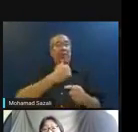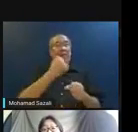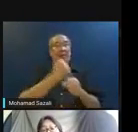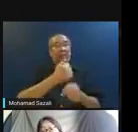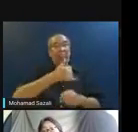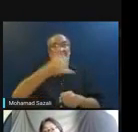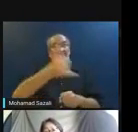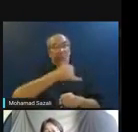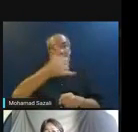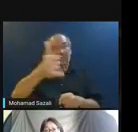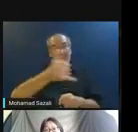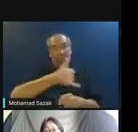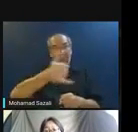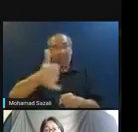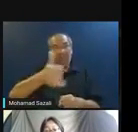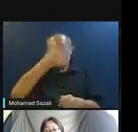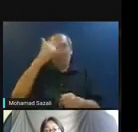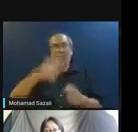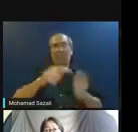to do all that.